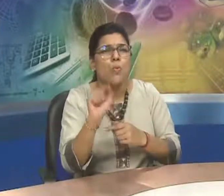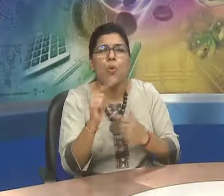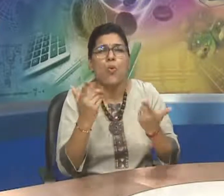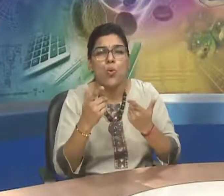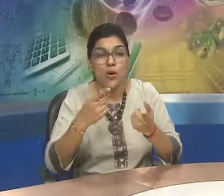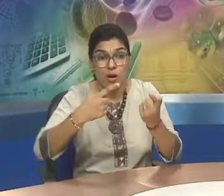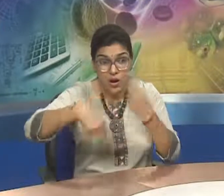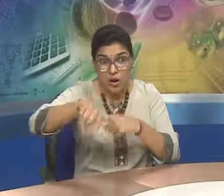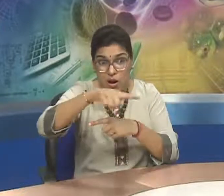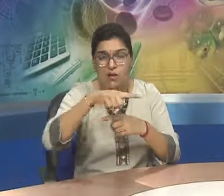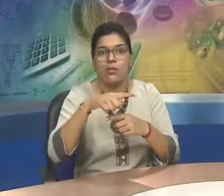The reason,